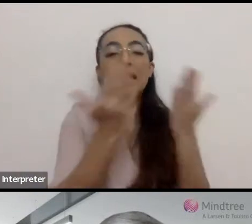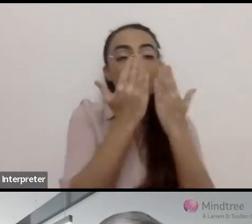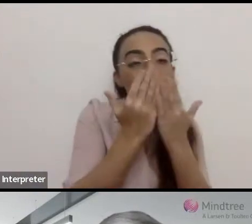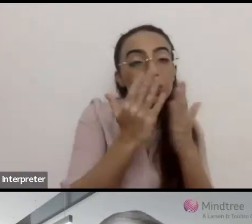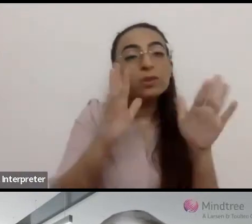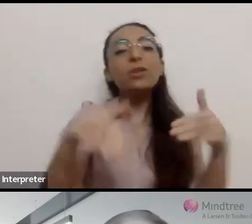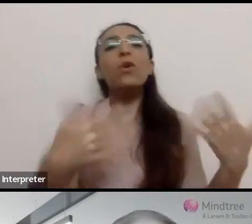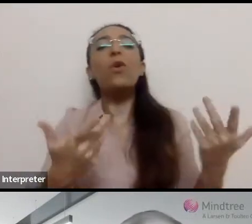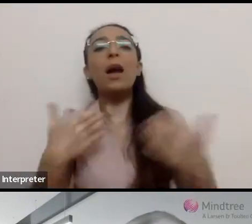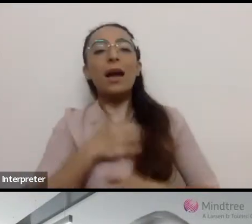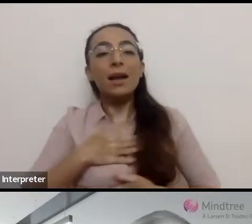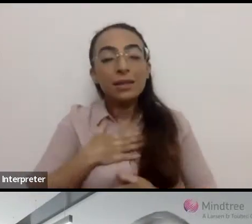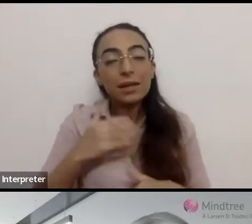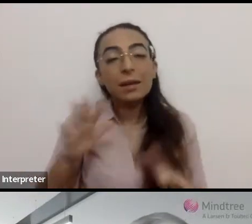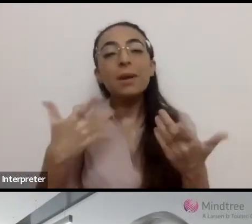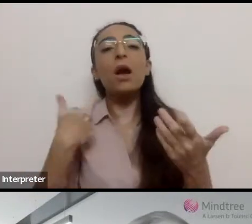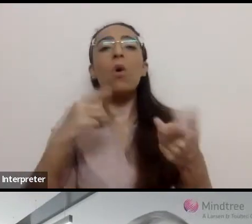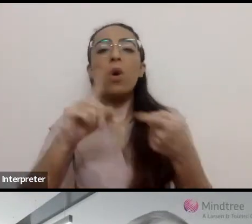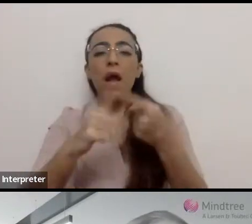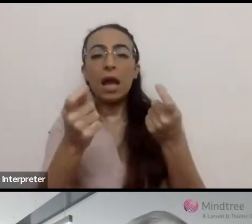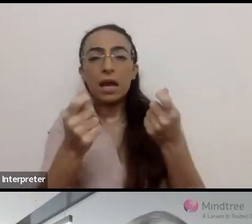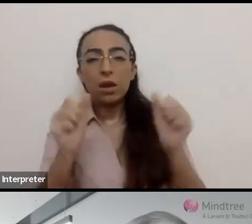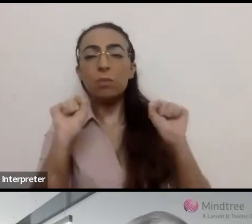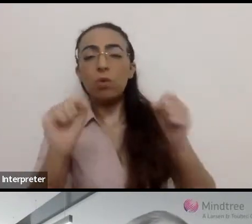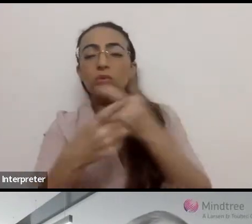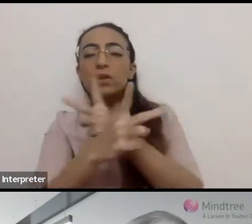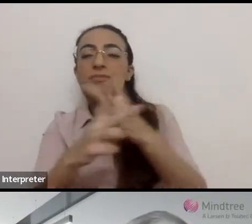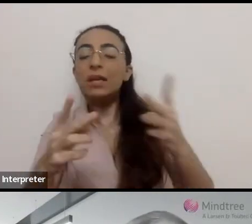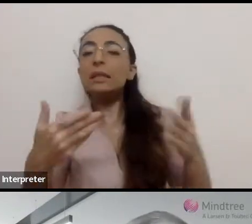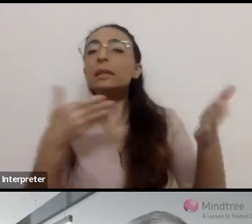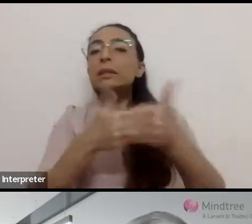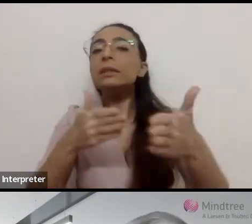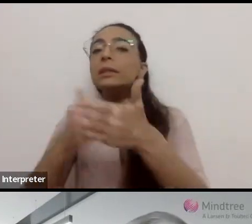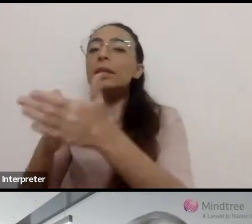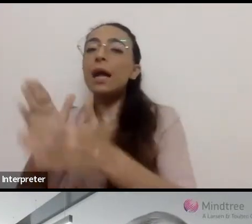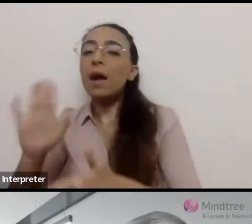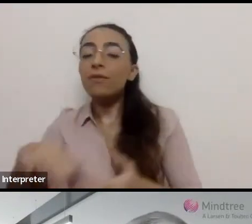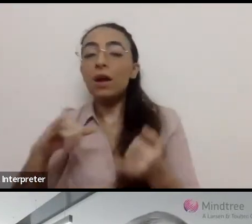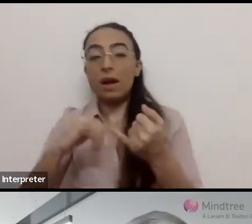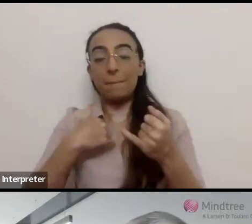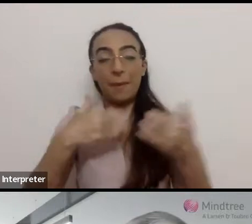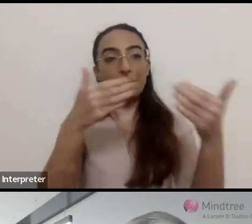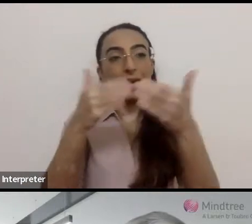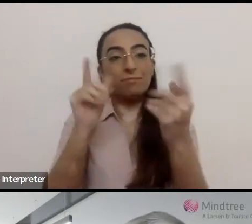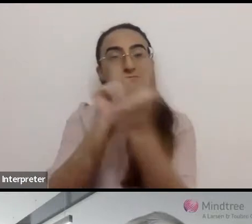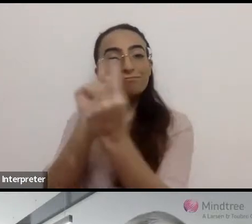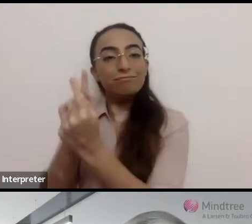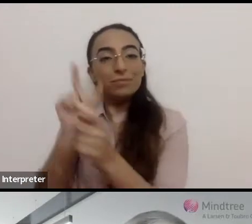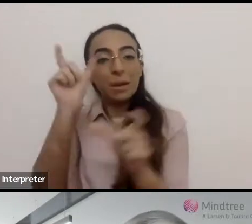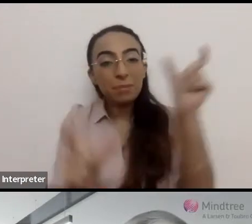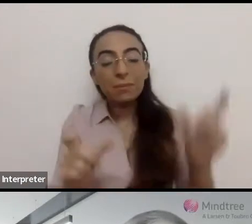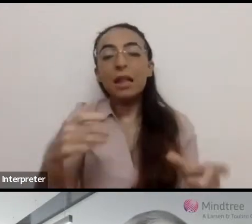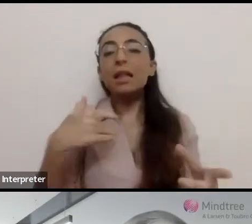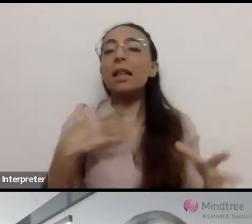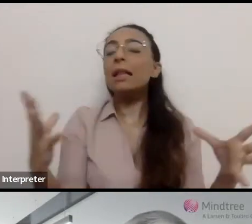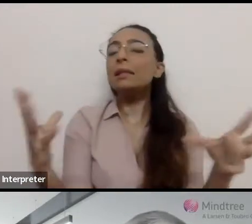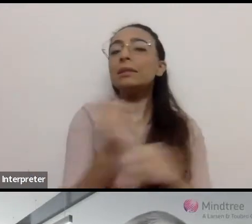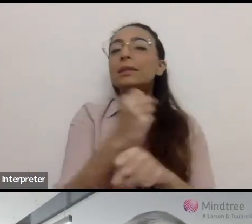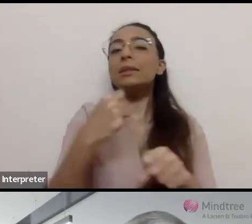or entertainment or economic activities, social interactions. Just about everything has gone through a sea